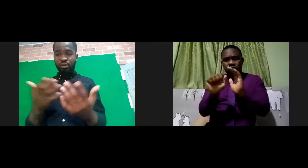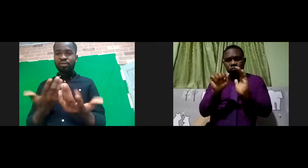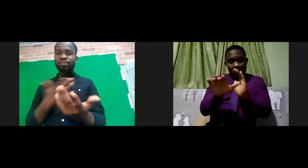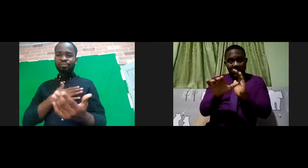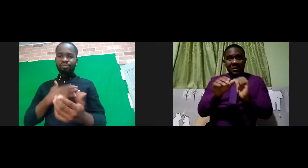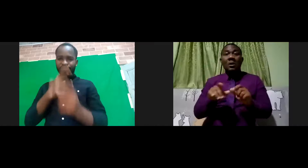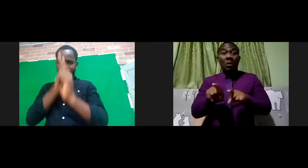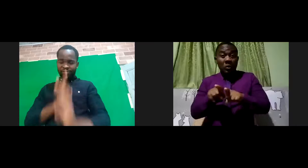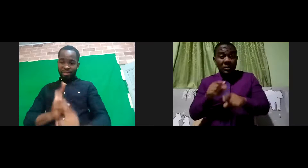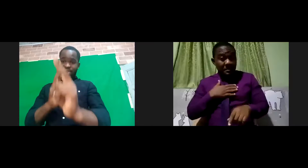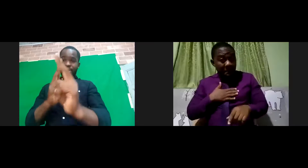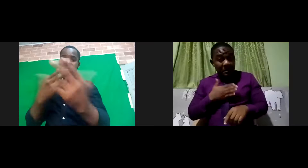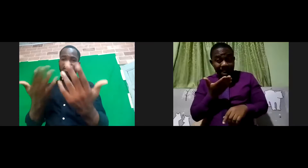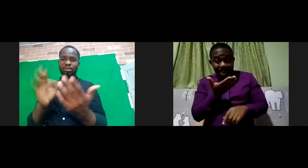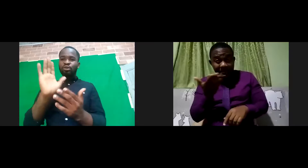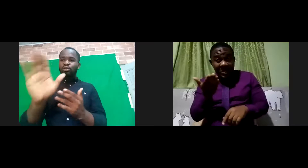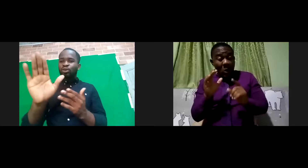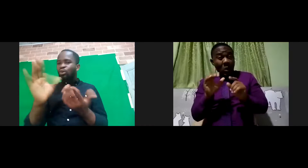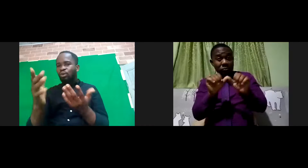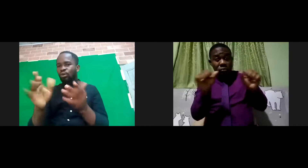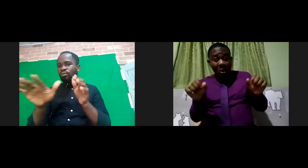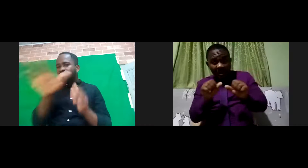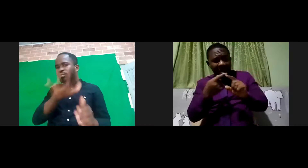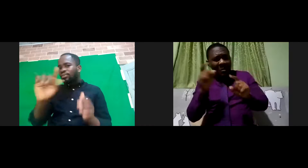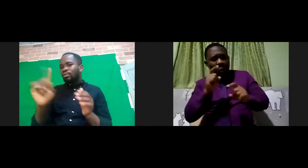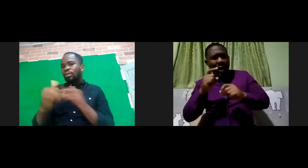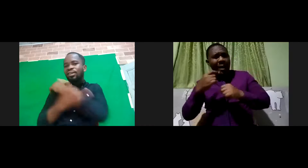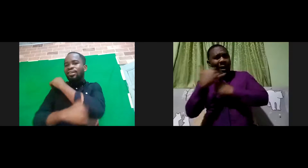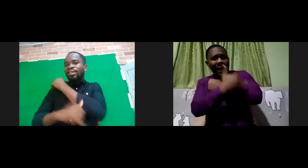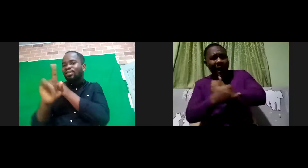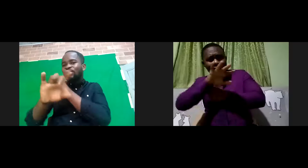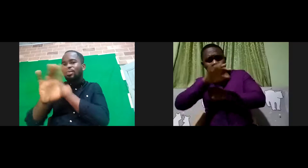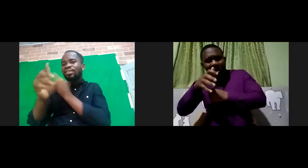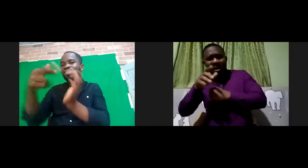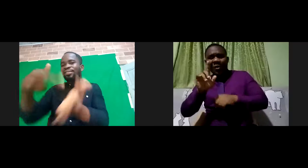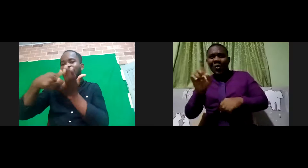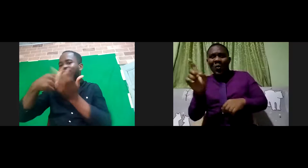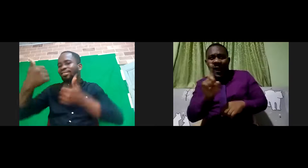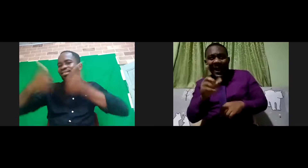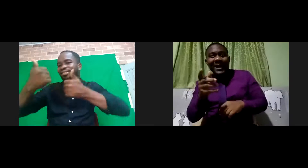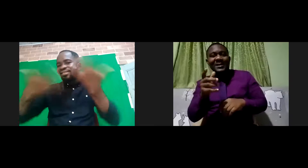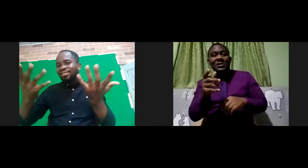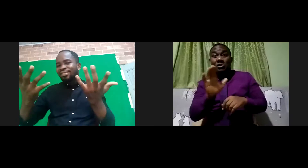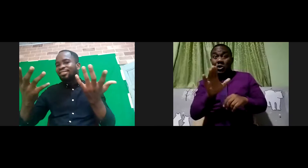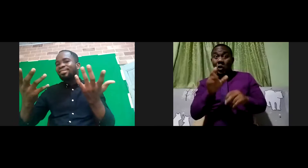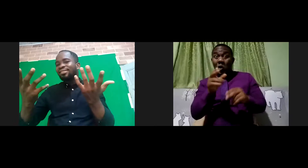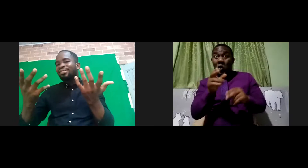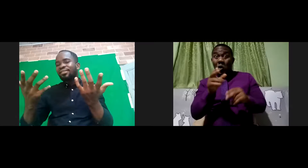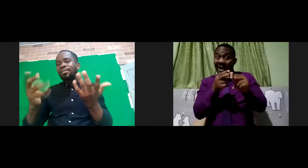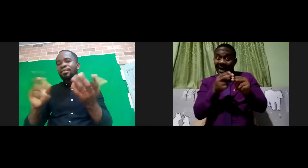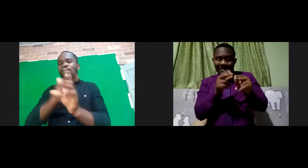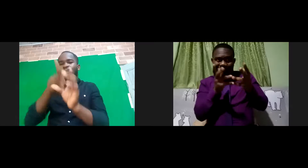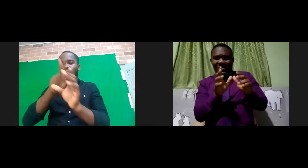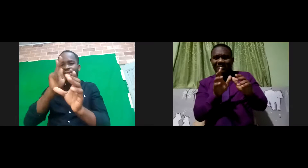us your location. We really want to know your country of representation. So kindly click to the participant